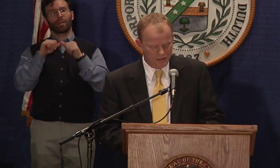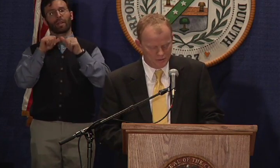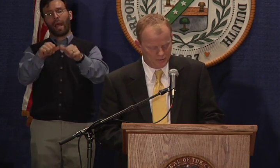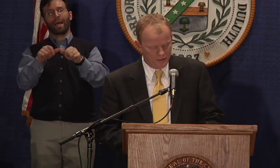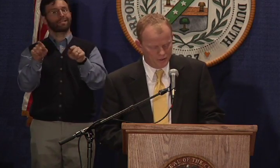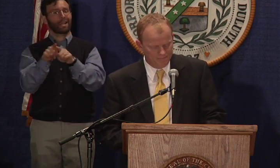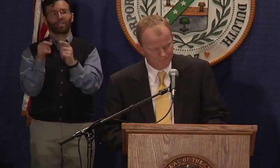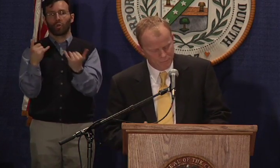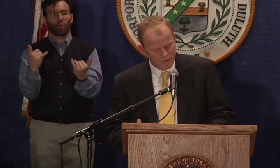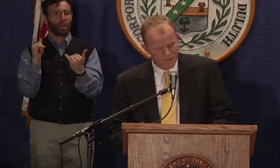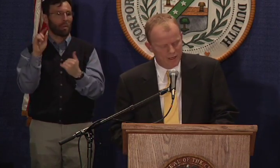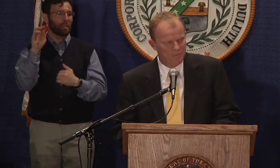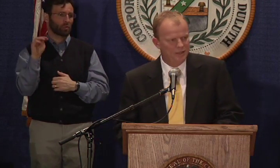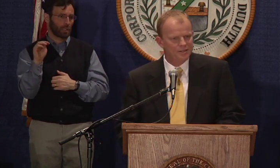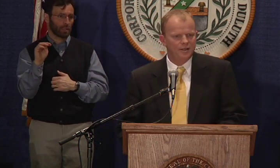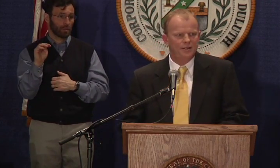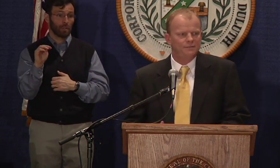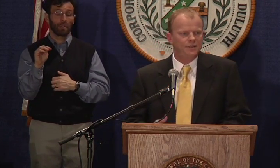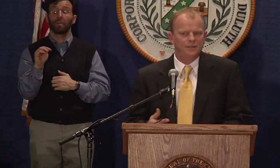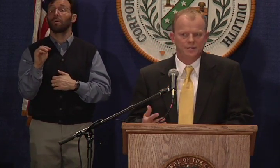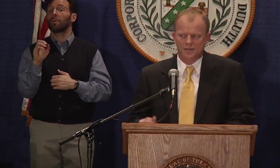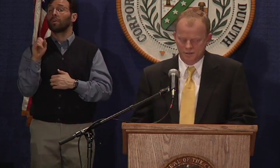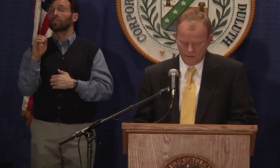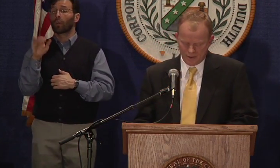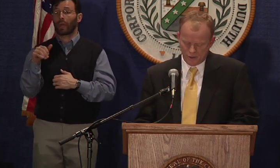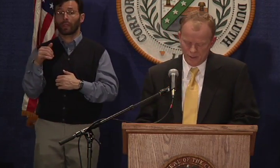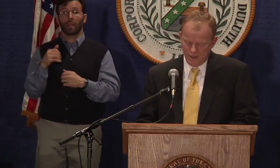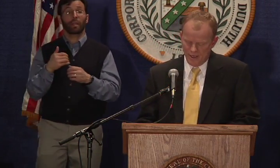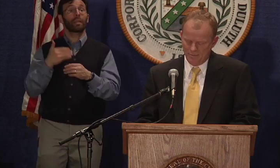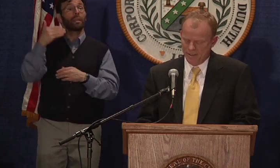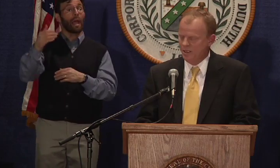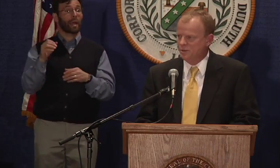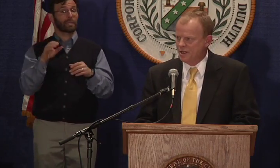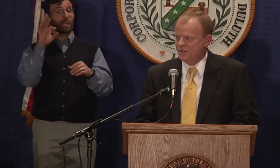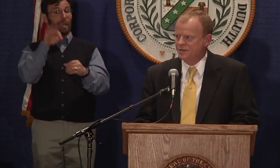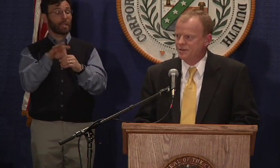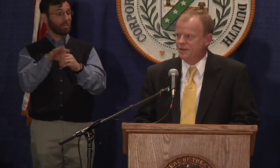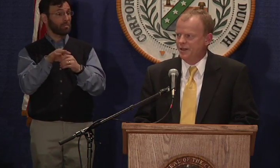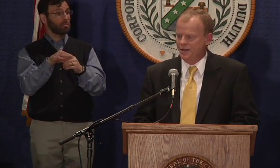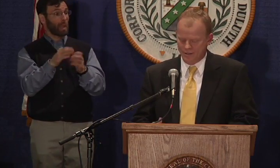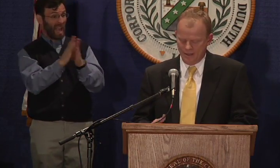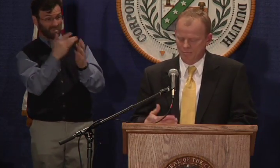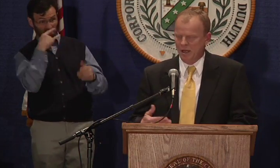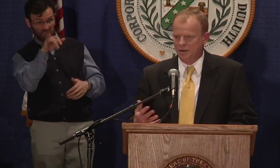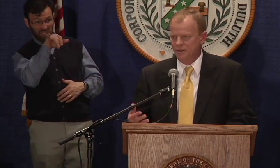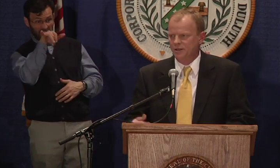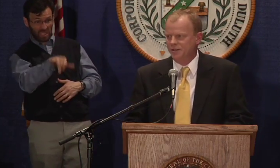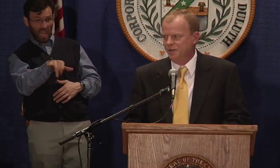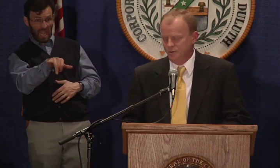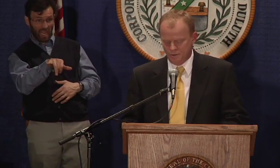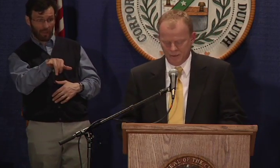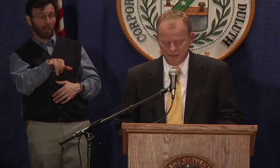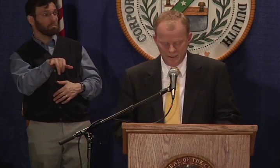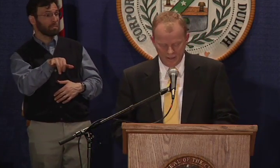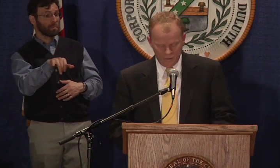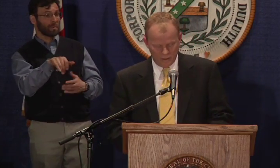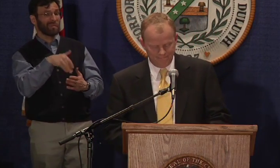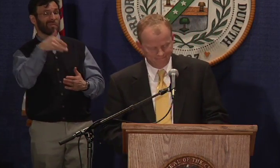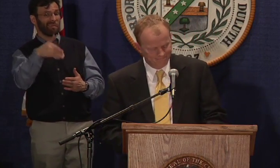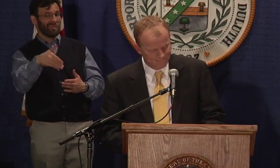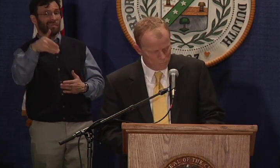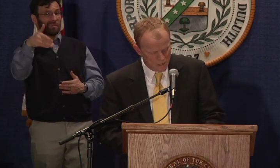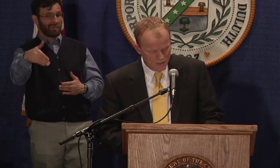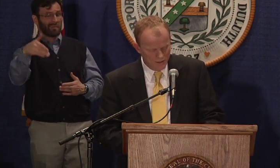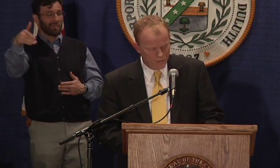current administration. That being said, the next election came and he was asked to stay, and that pattern continued through